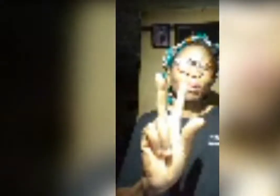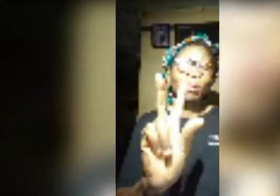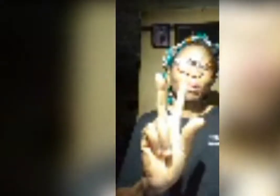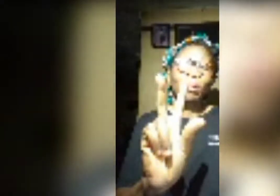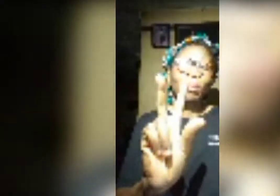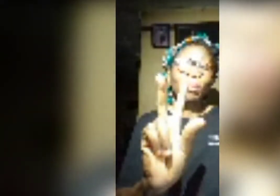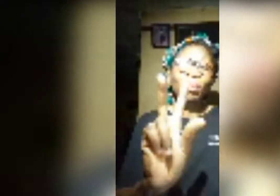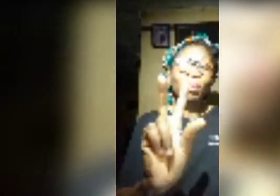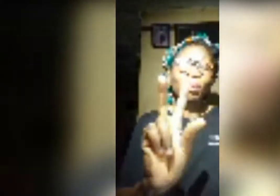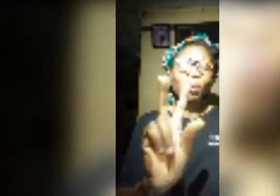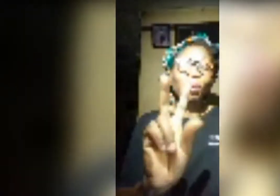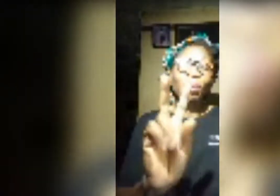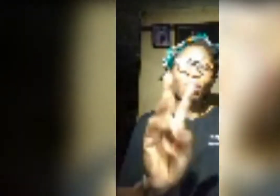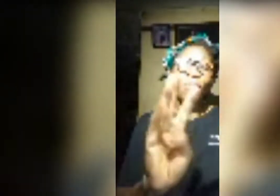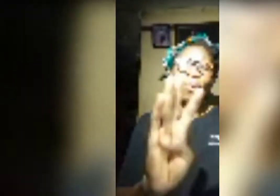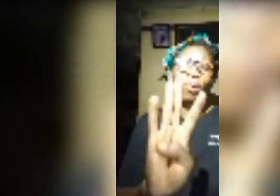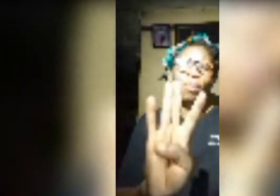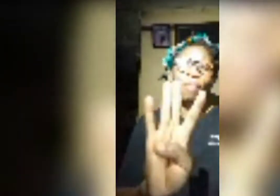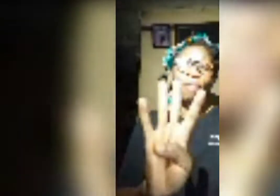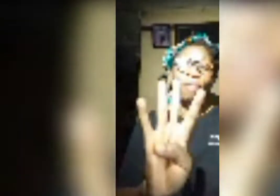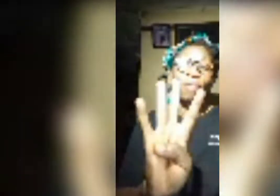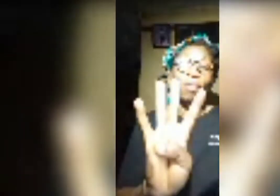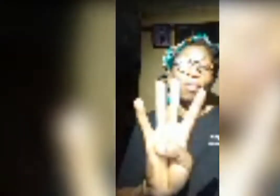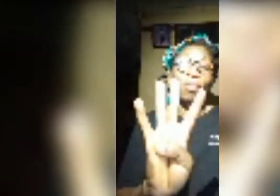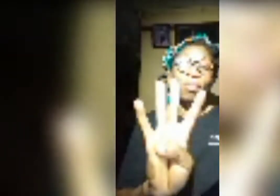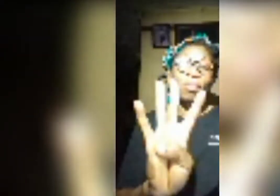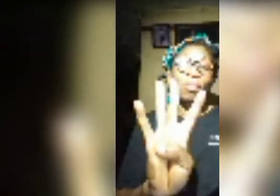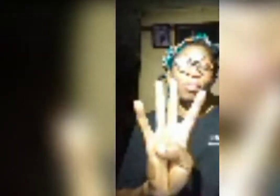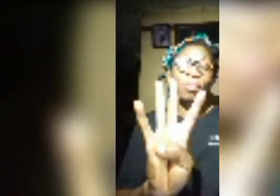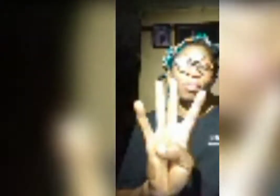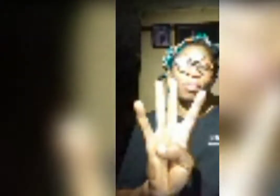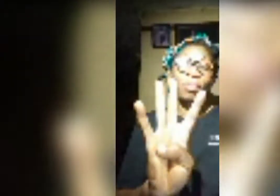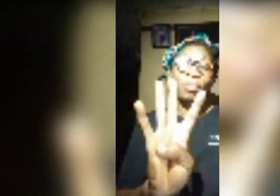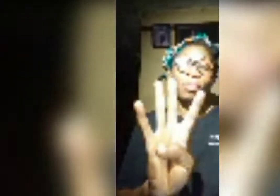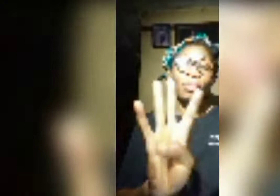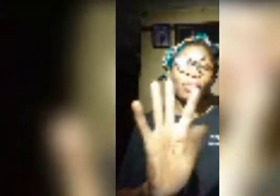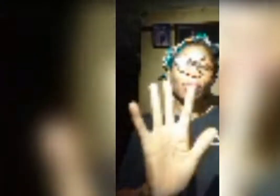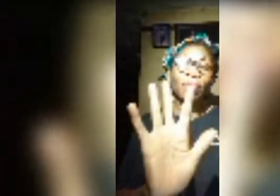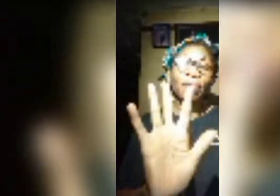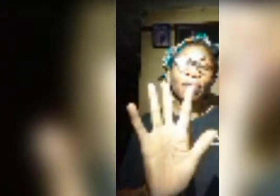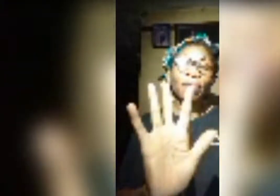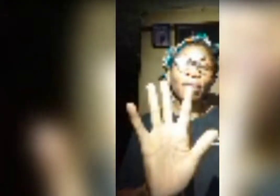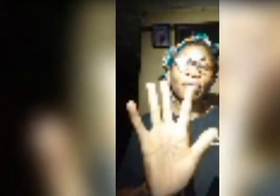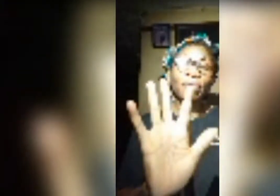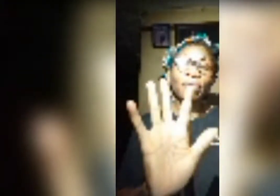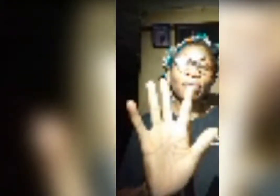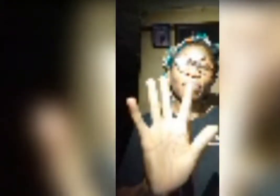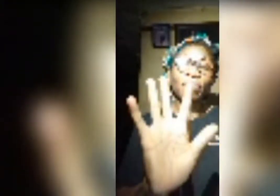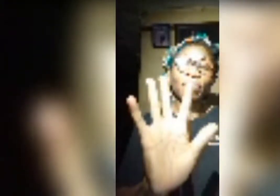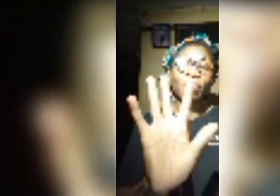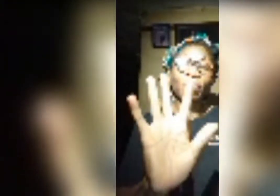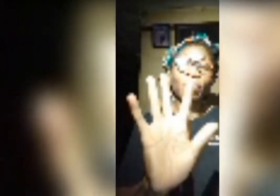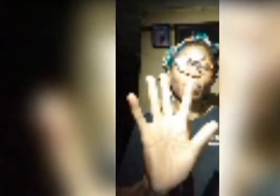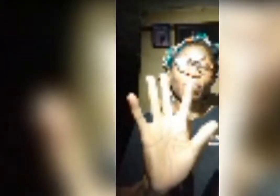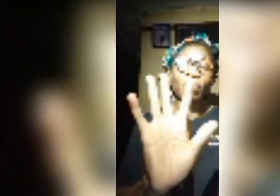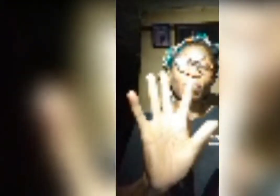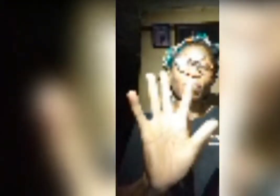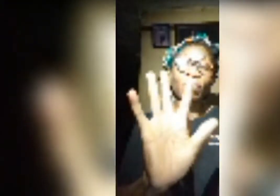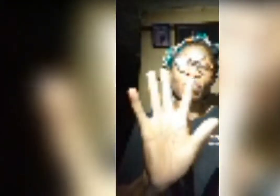4. 4. Very good. And 5. Very good. Very good. You deserve a gold